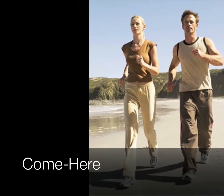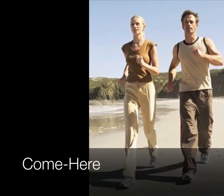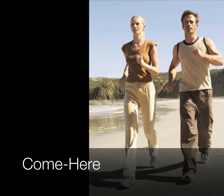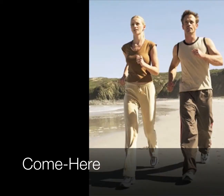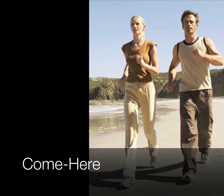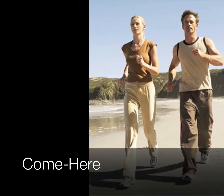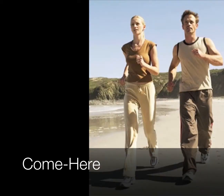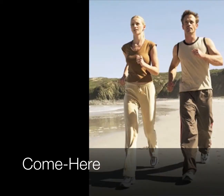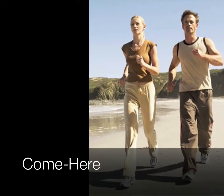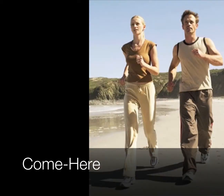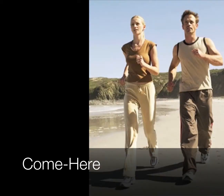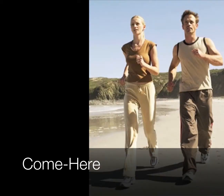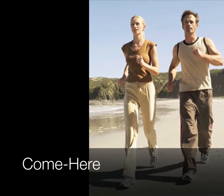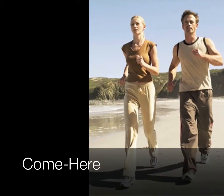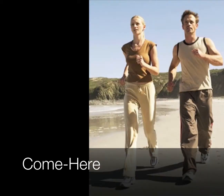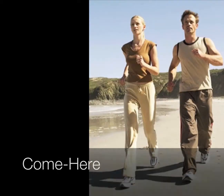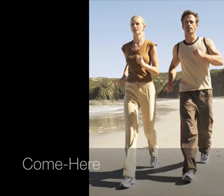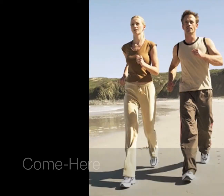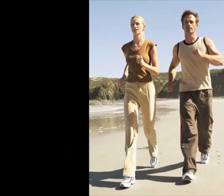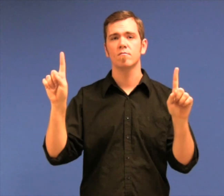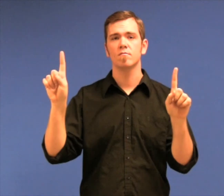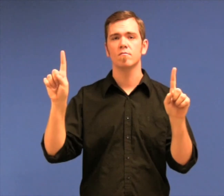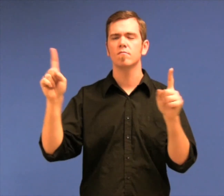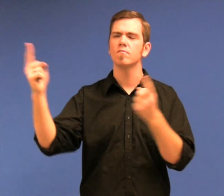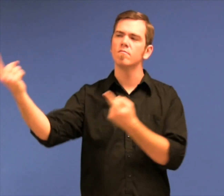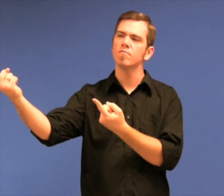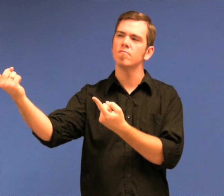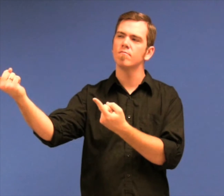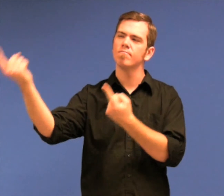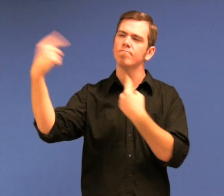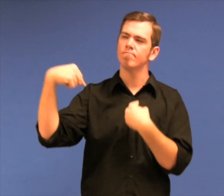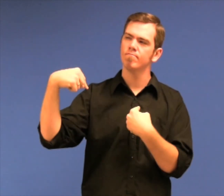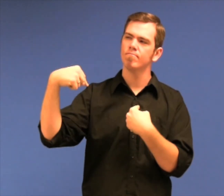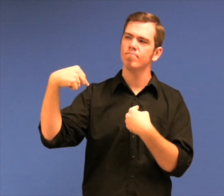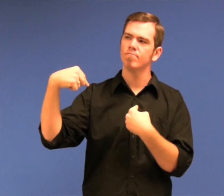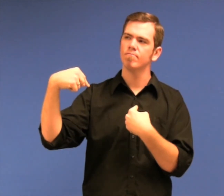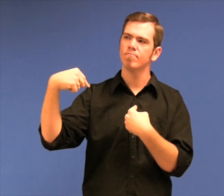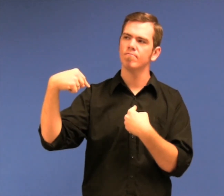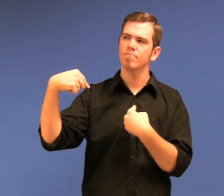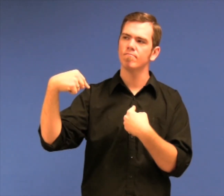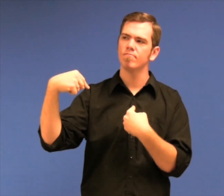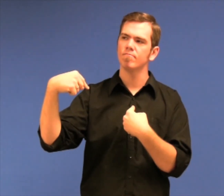The sign for come here is just the opposite. So come here.